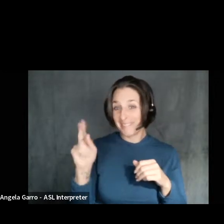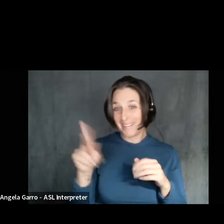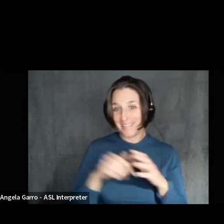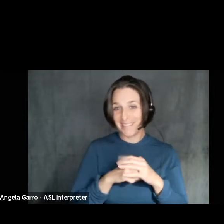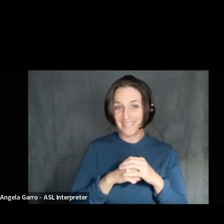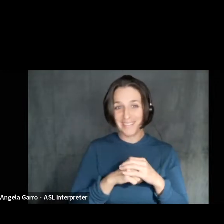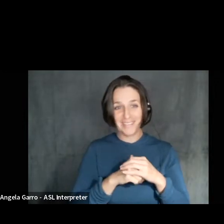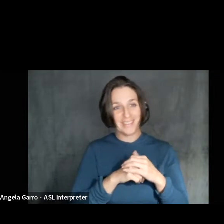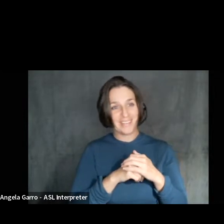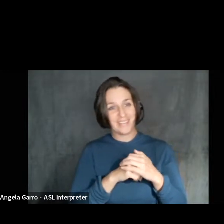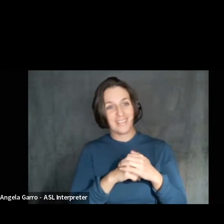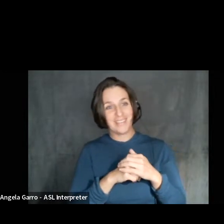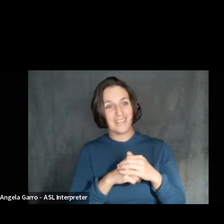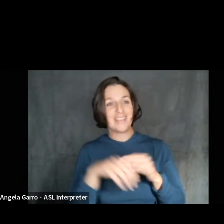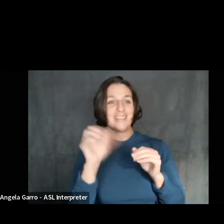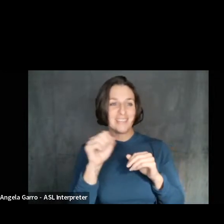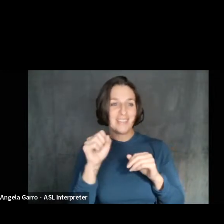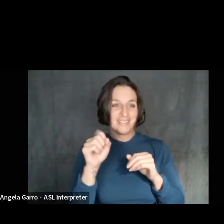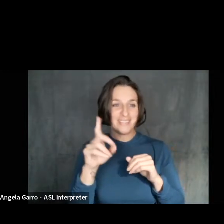Yes, indeedy. Thank you.